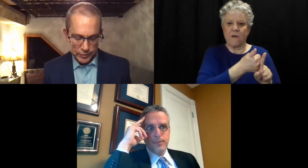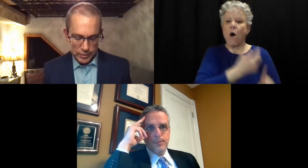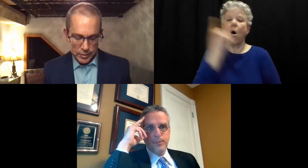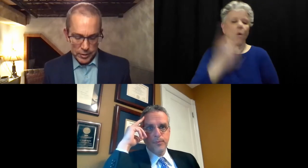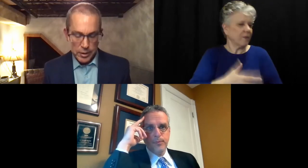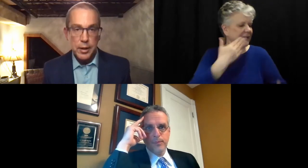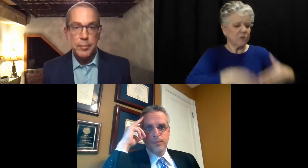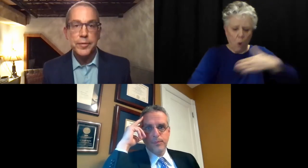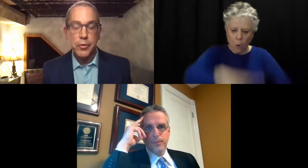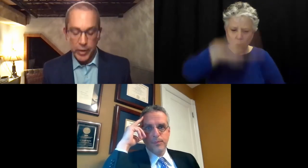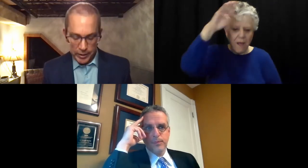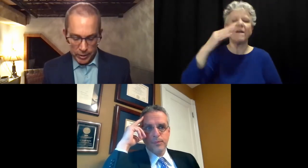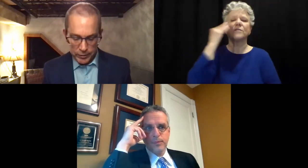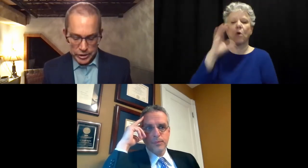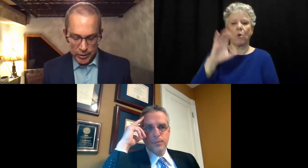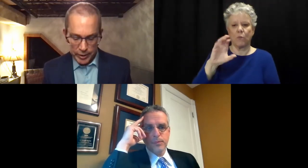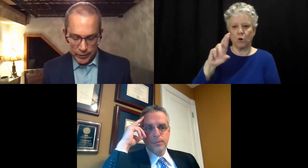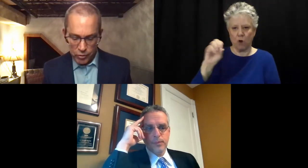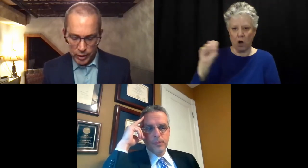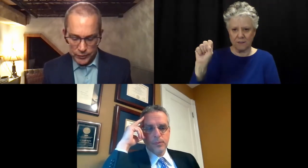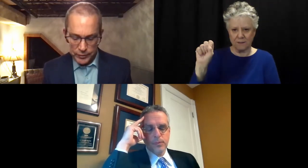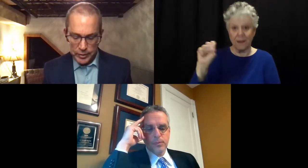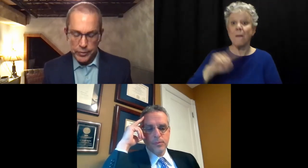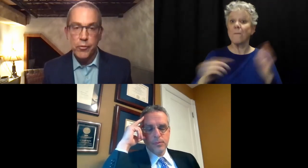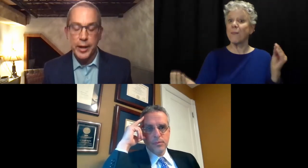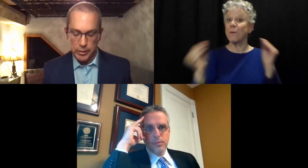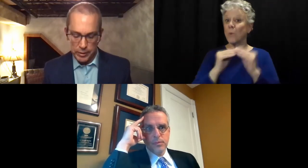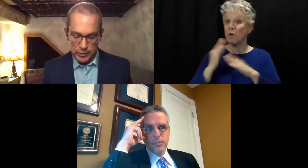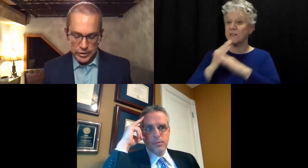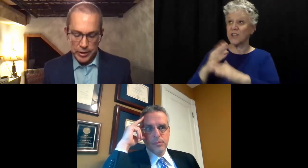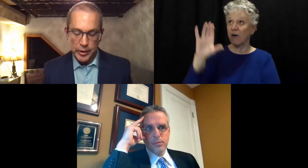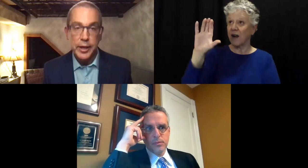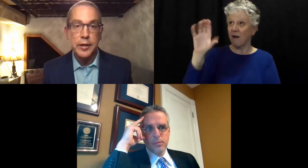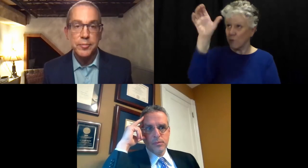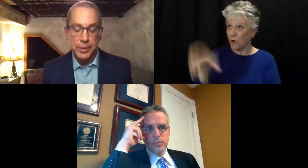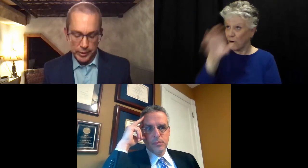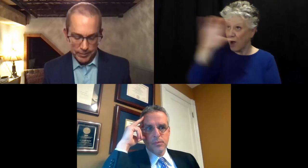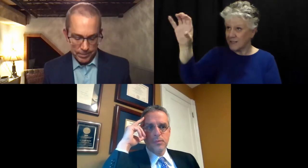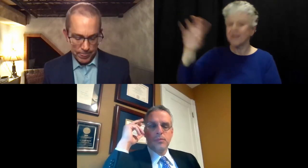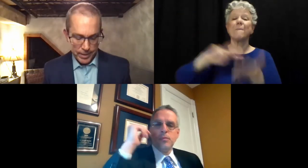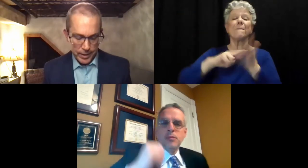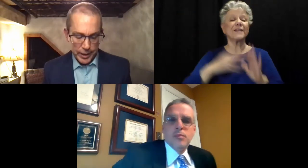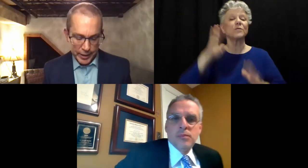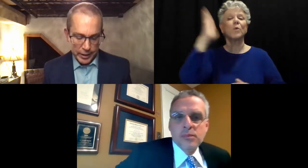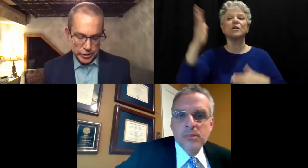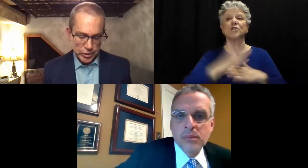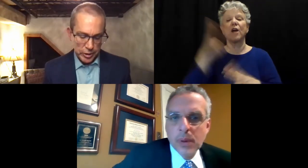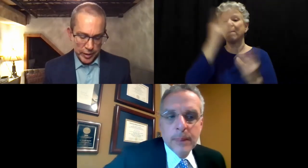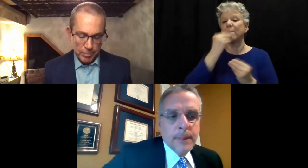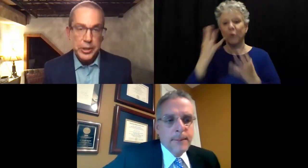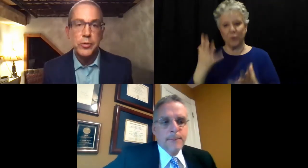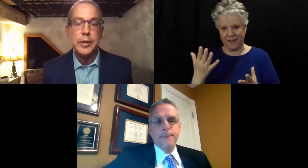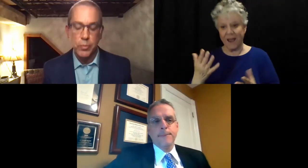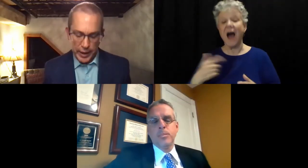cross. But the greater the sharing in the cross, the greater the sharing in its beauty. And I can assure